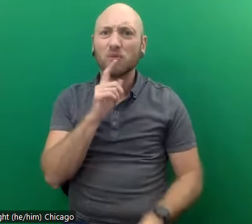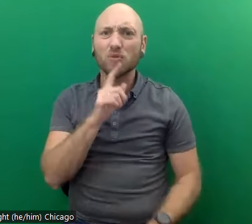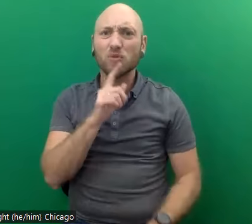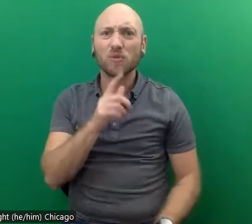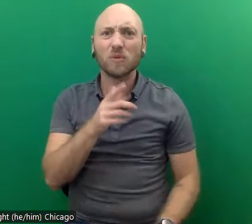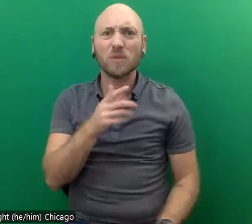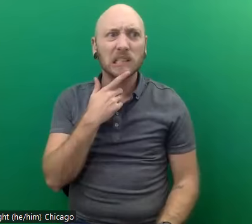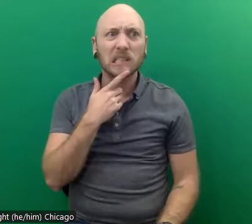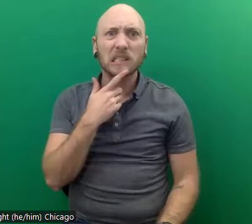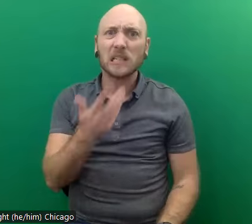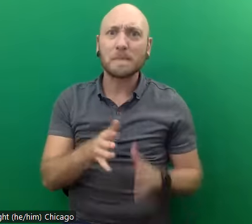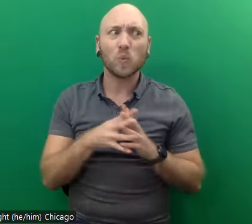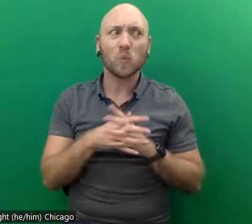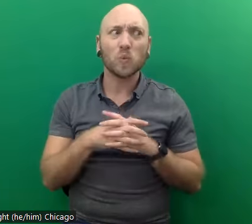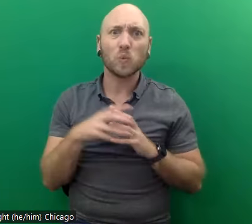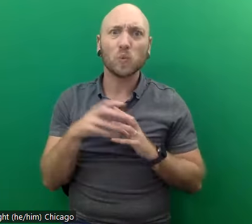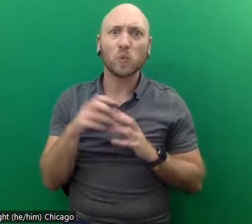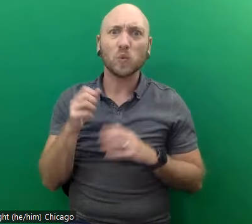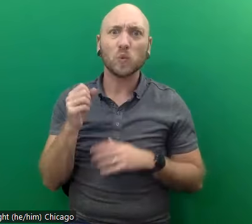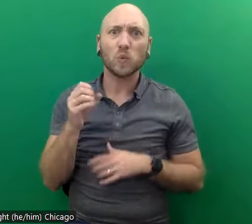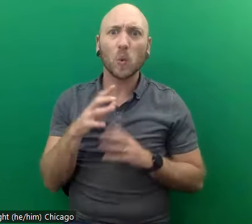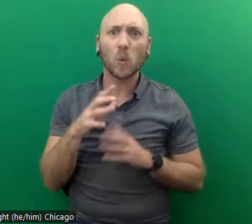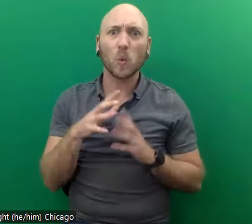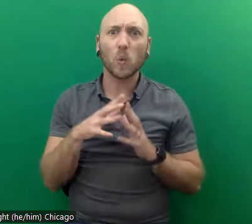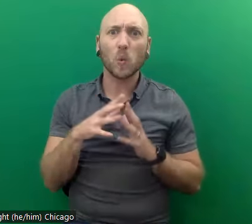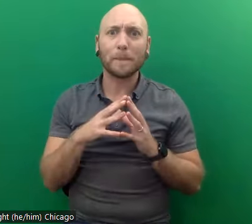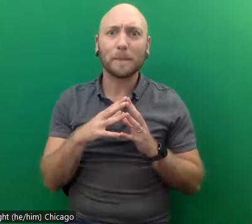So I'll try to be a little quicker here.